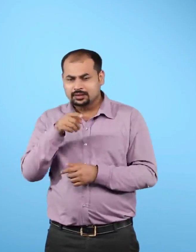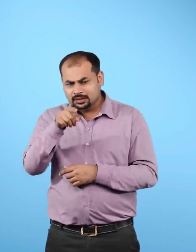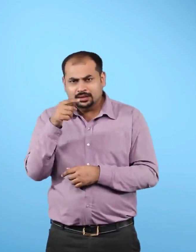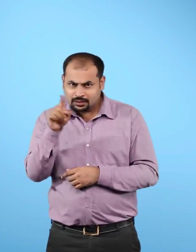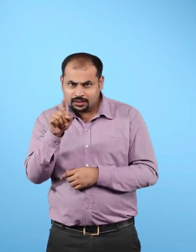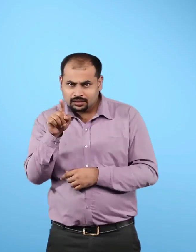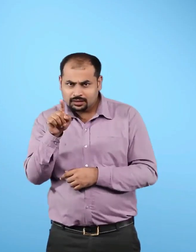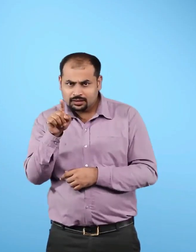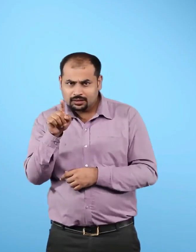right?